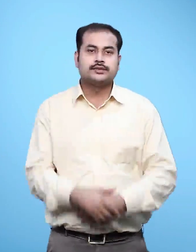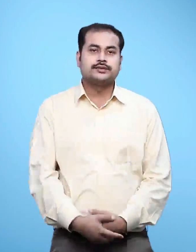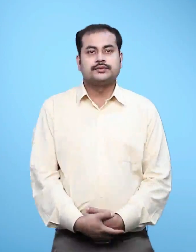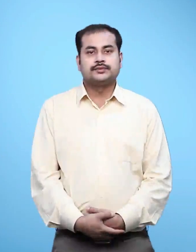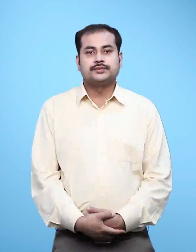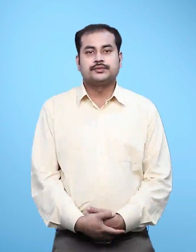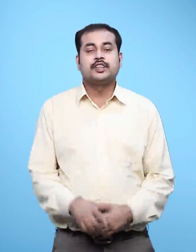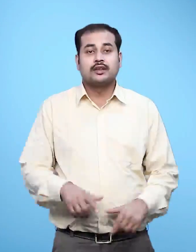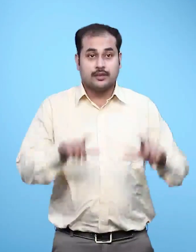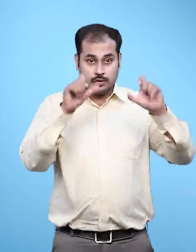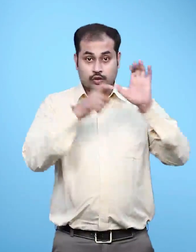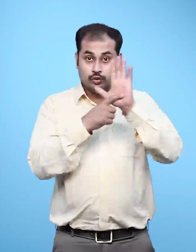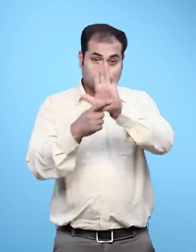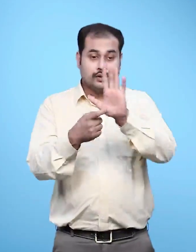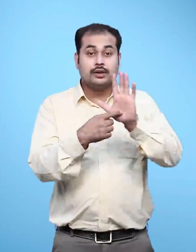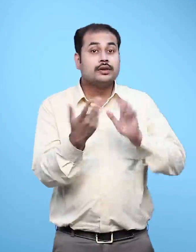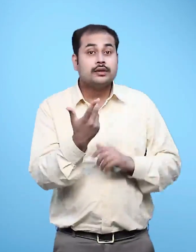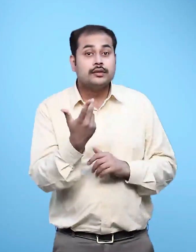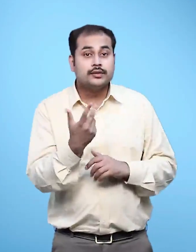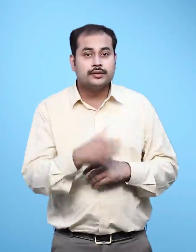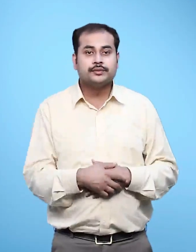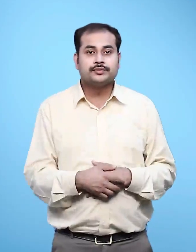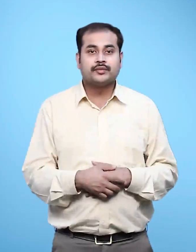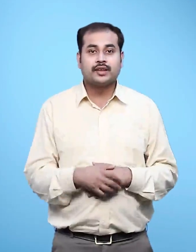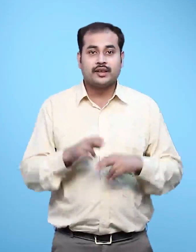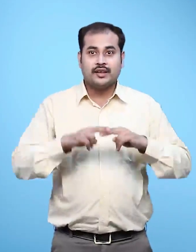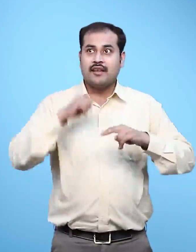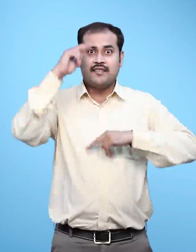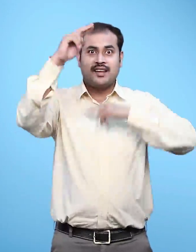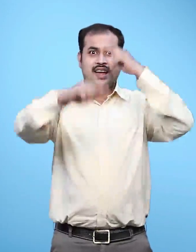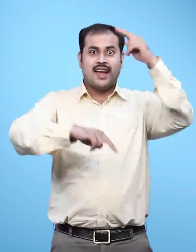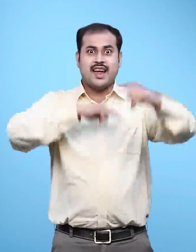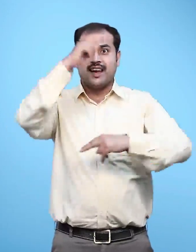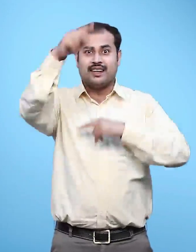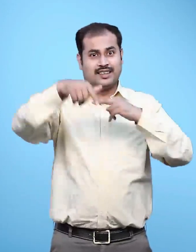The picture shows a fair with many shops like lemon drink shop.